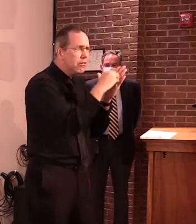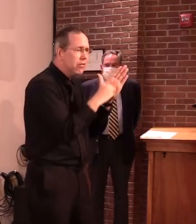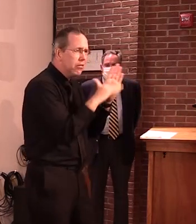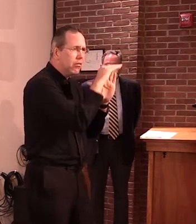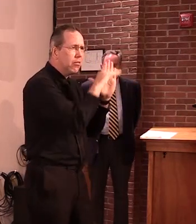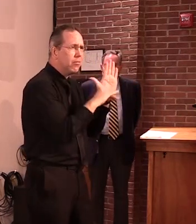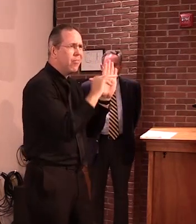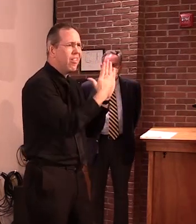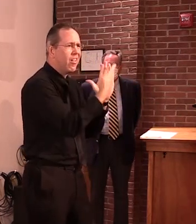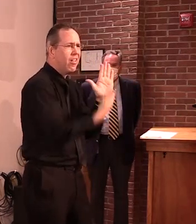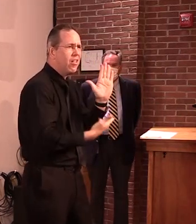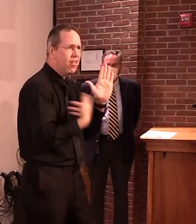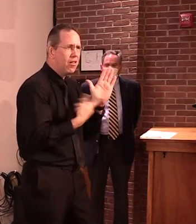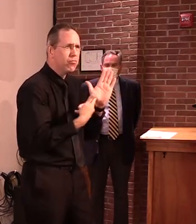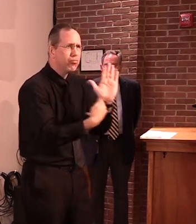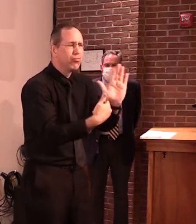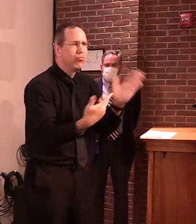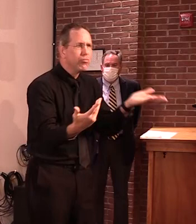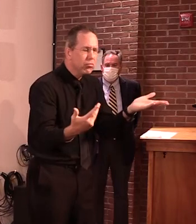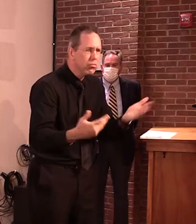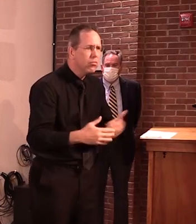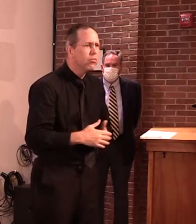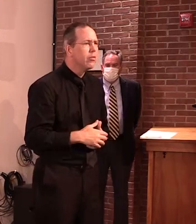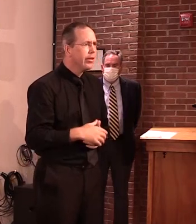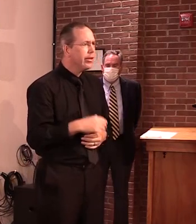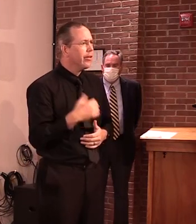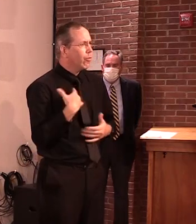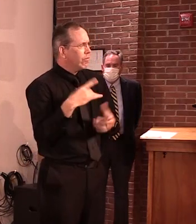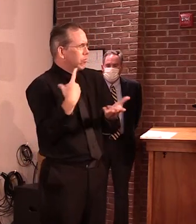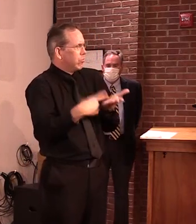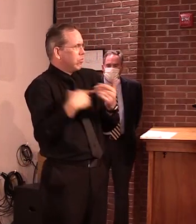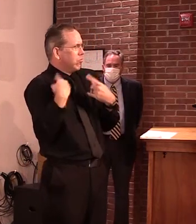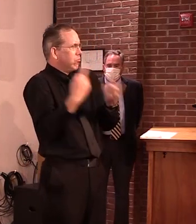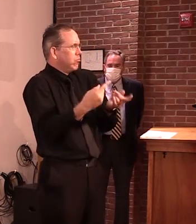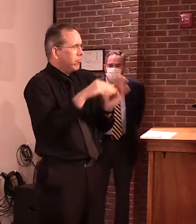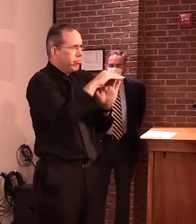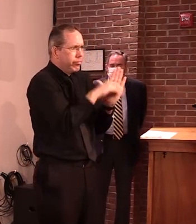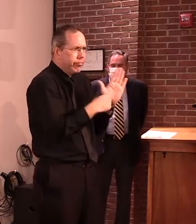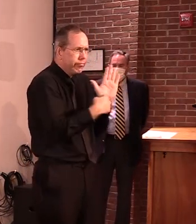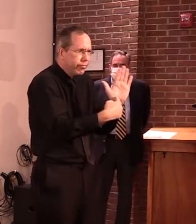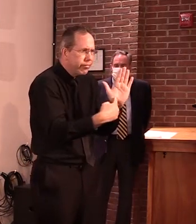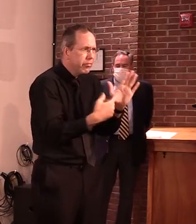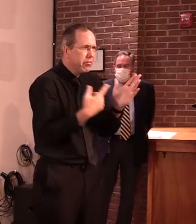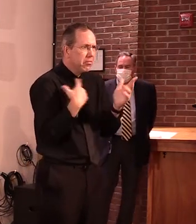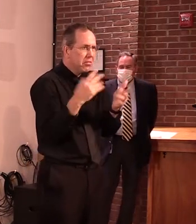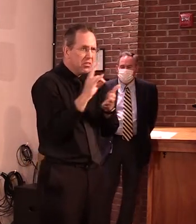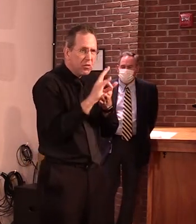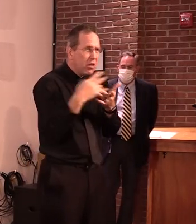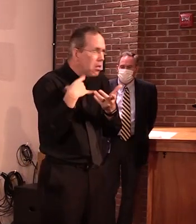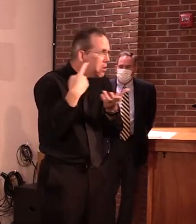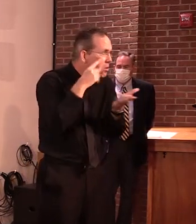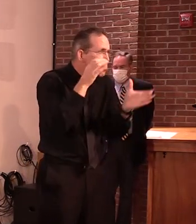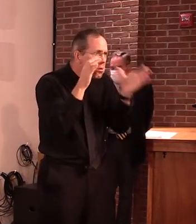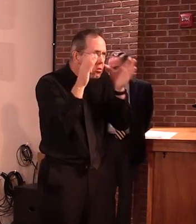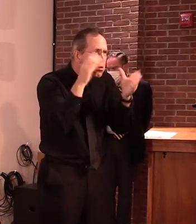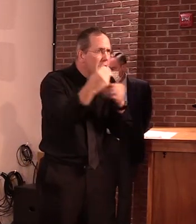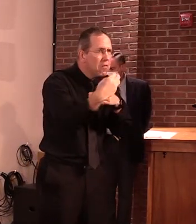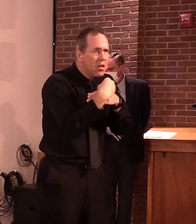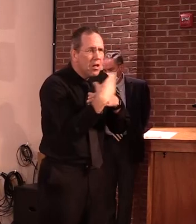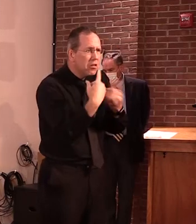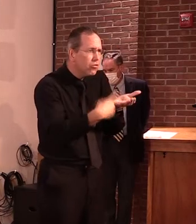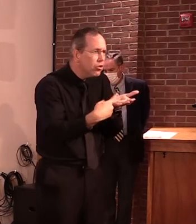guidance. We're providing guidance over the last 7 weeks to today. We'll continue to do